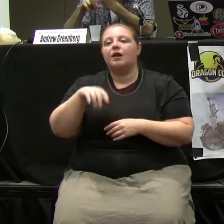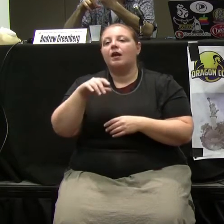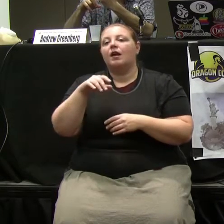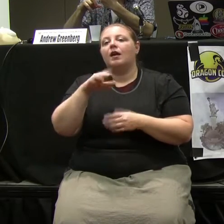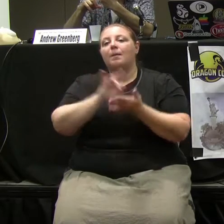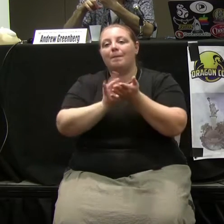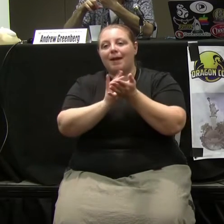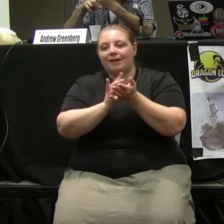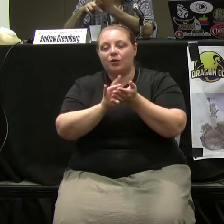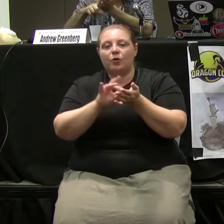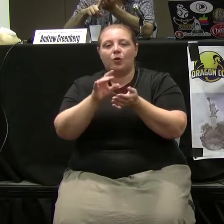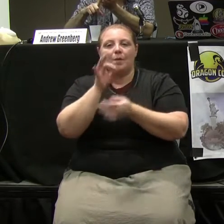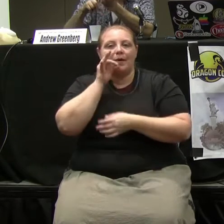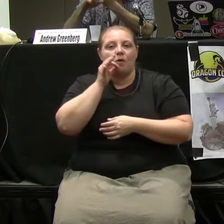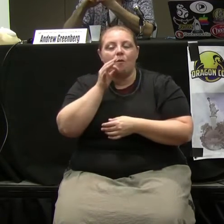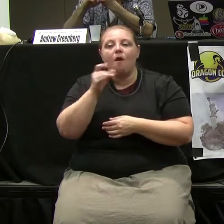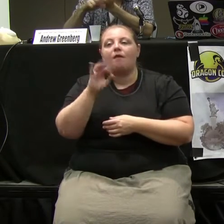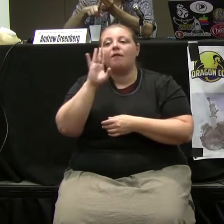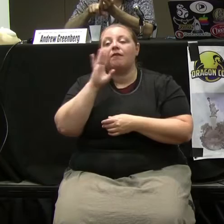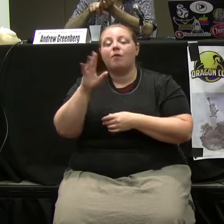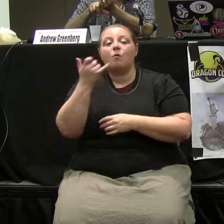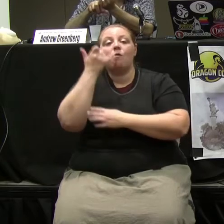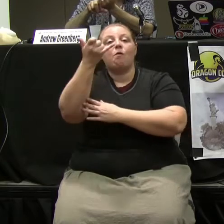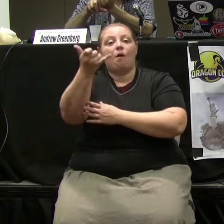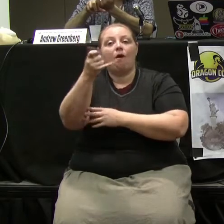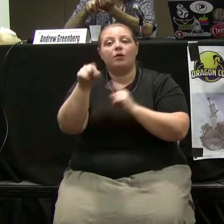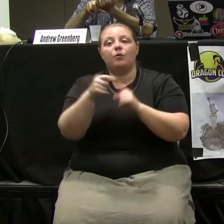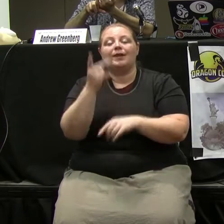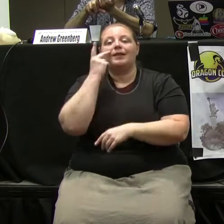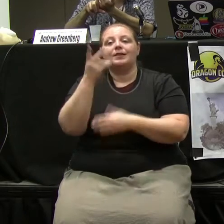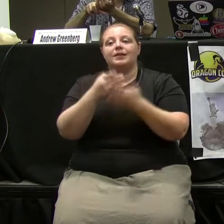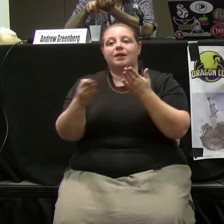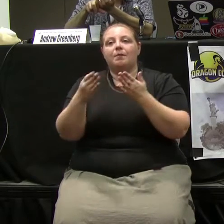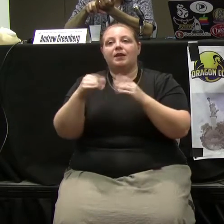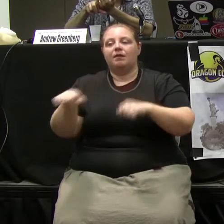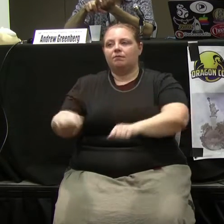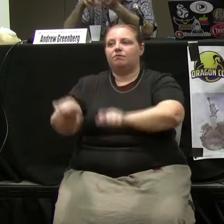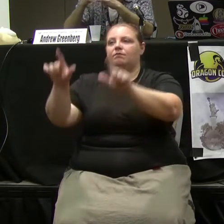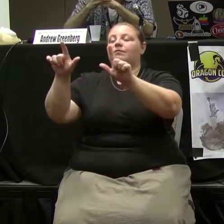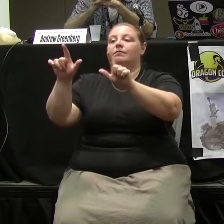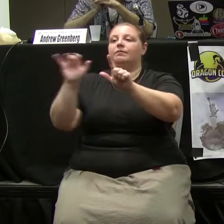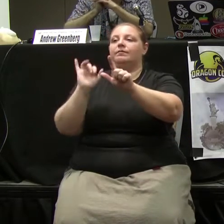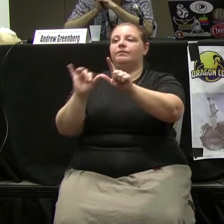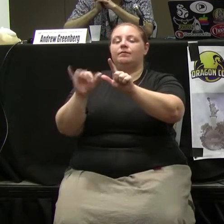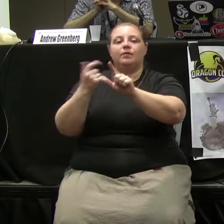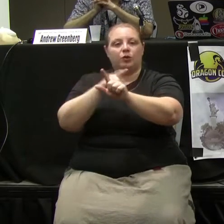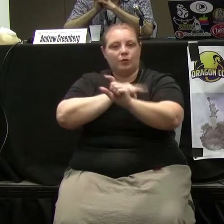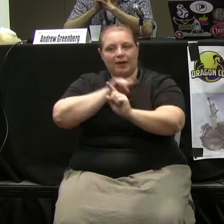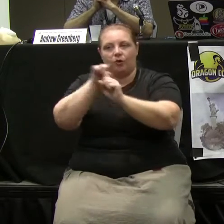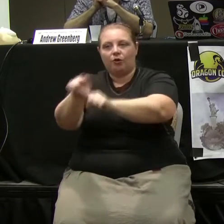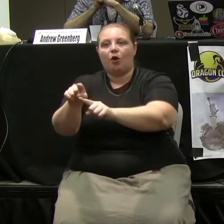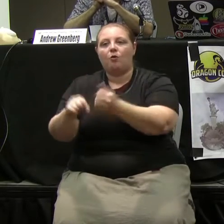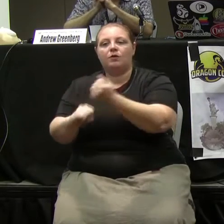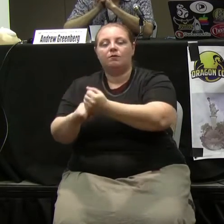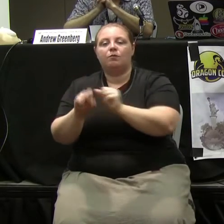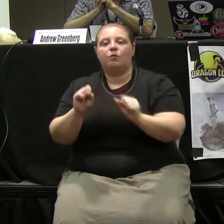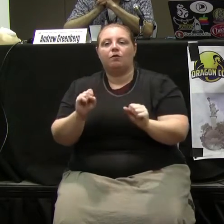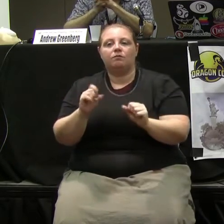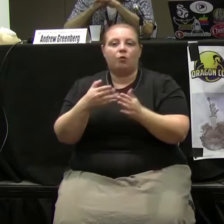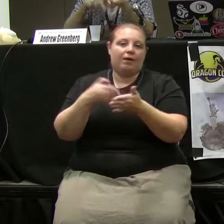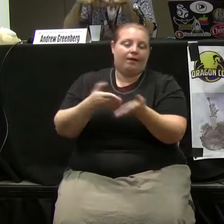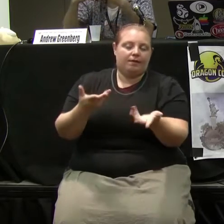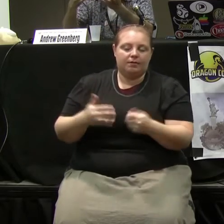they'll keep an eye out and will give you a call when they suddenly see something appear, and you can make things happen accordingly.